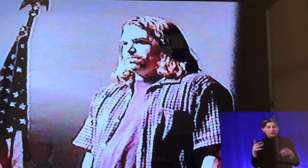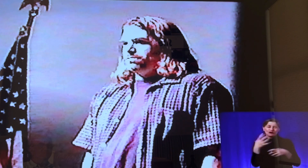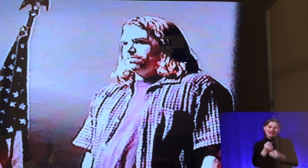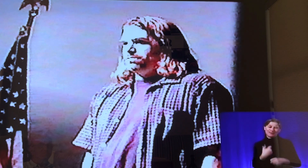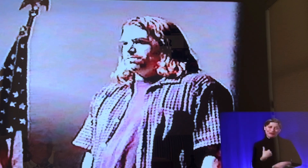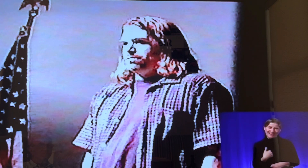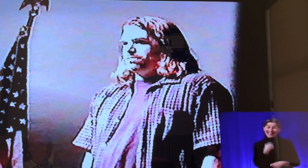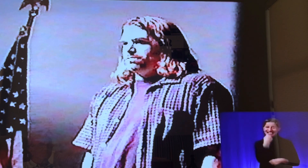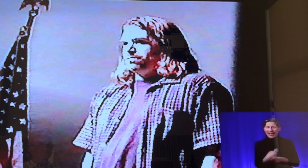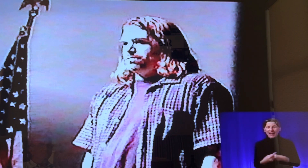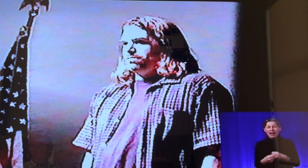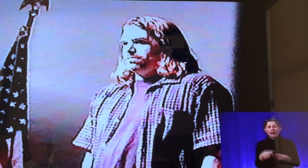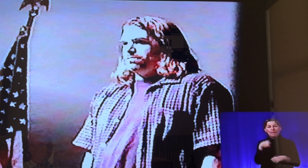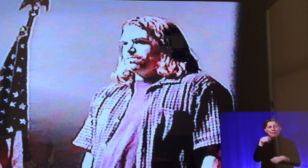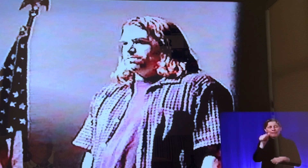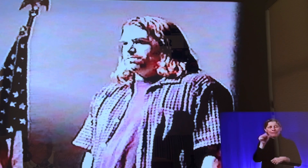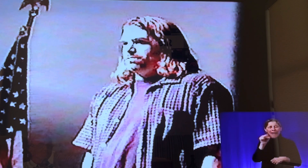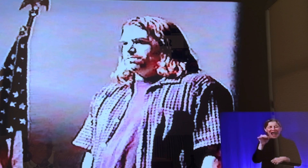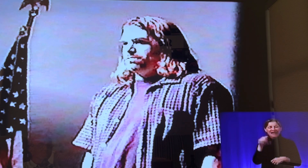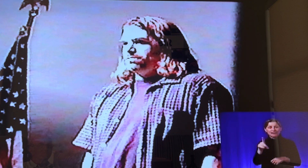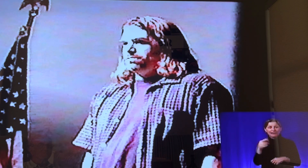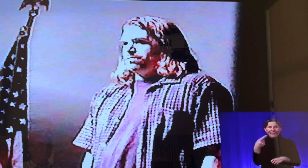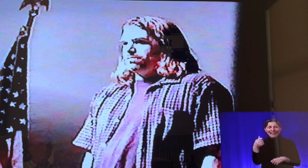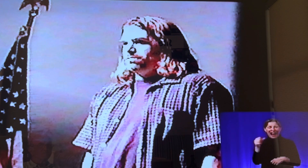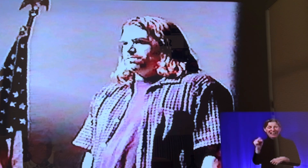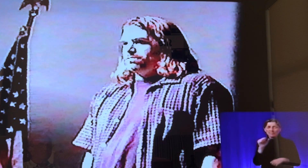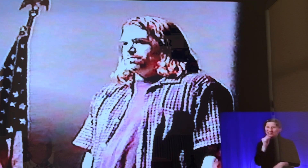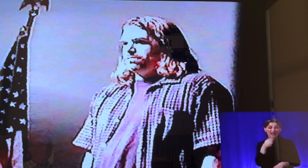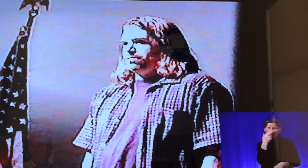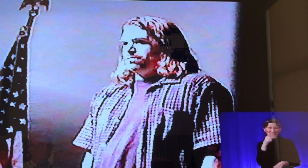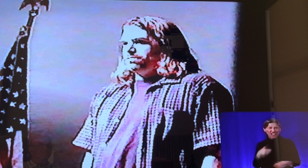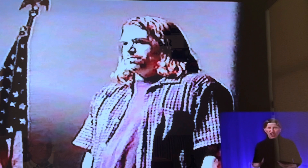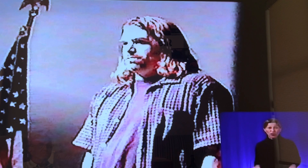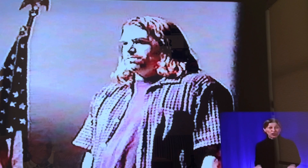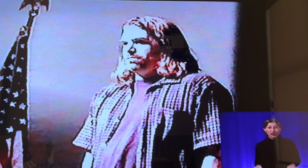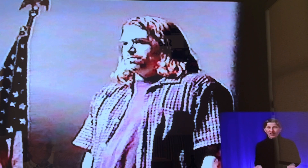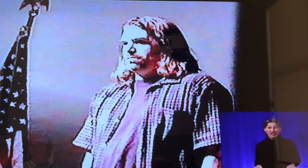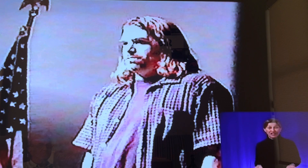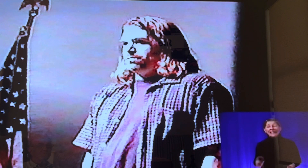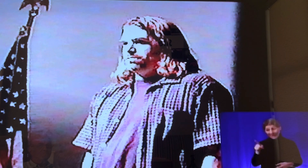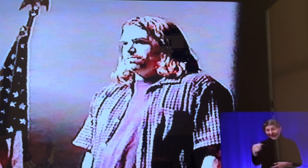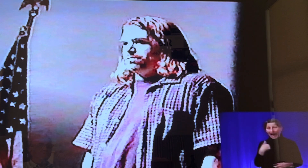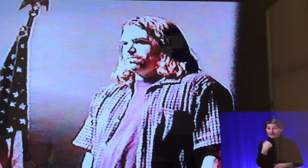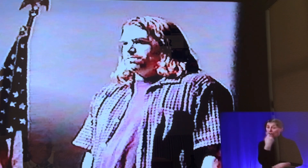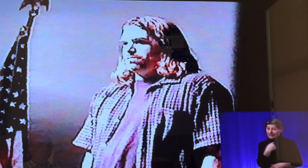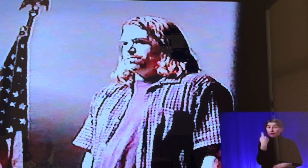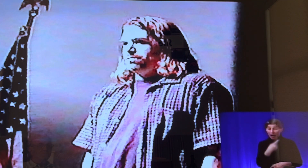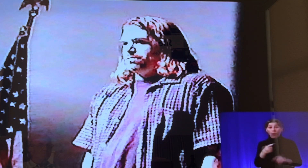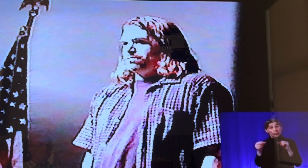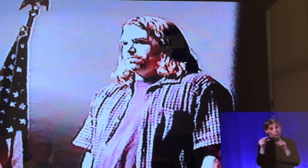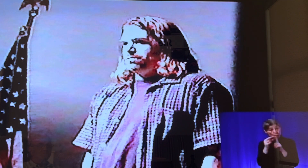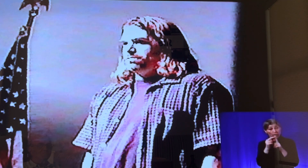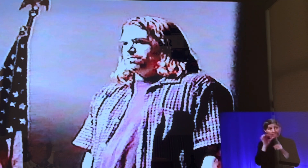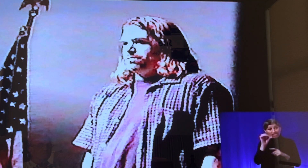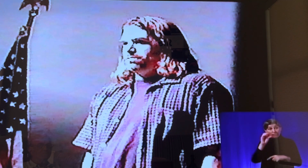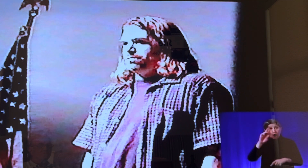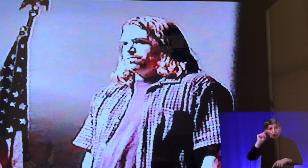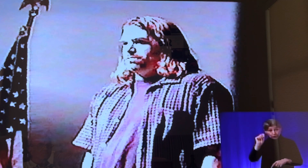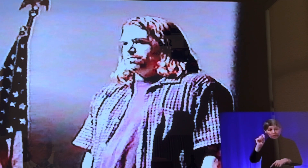saying pass gas is not going to be funny here. He definitely has on his mouth the word fart. If Peter